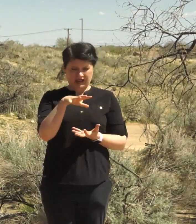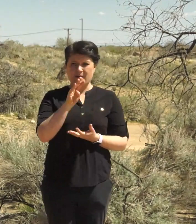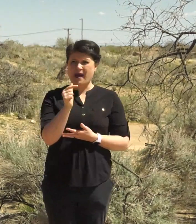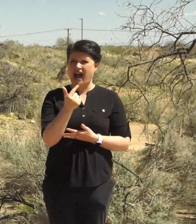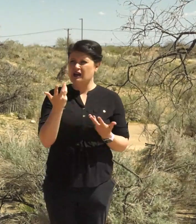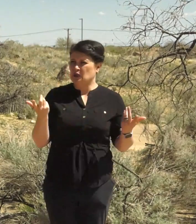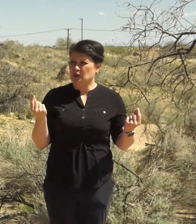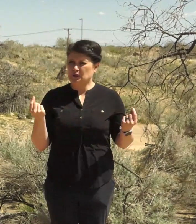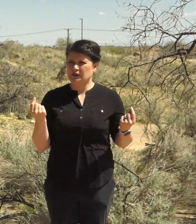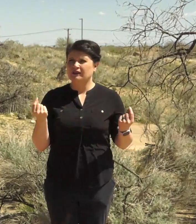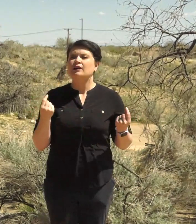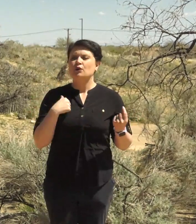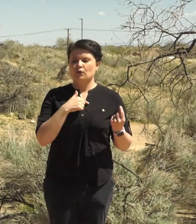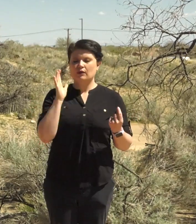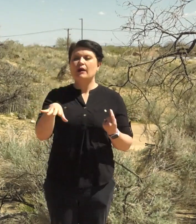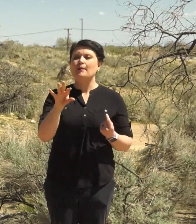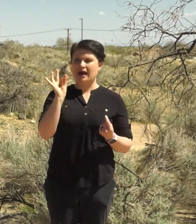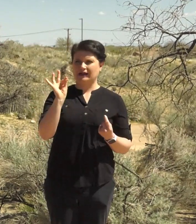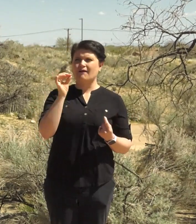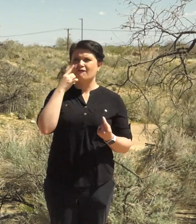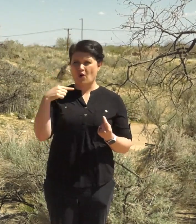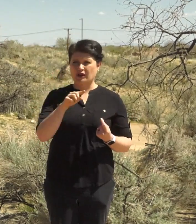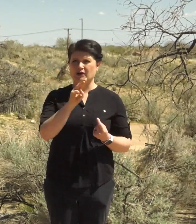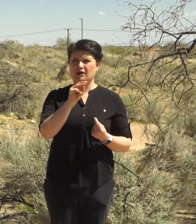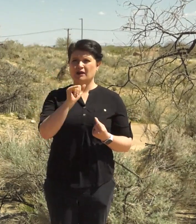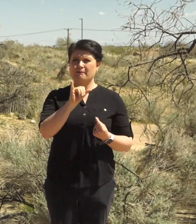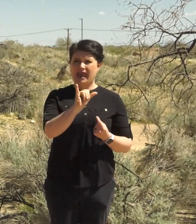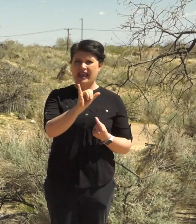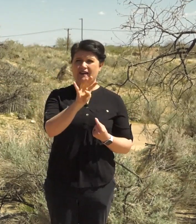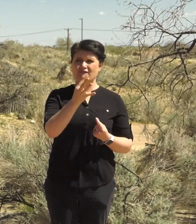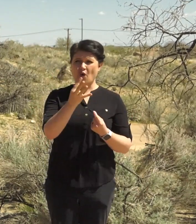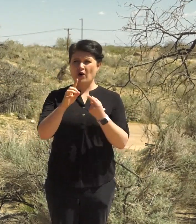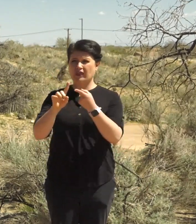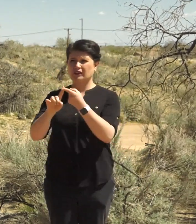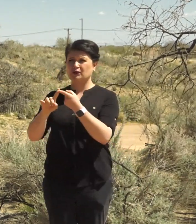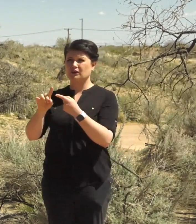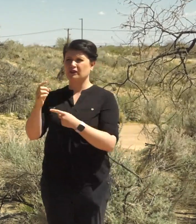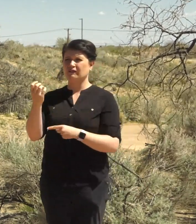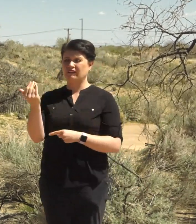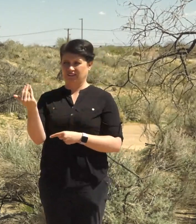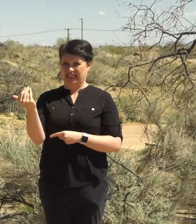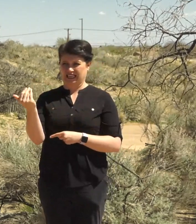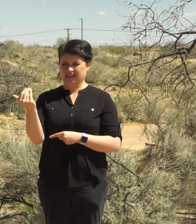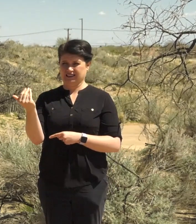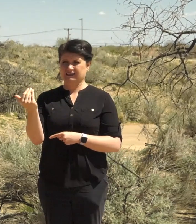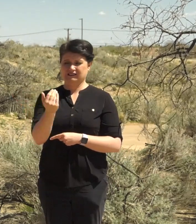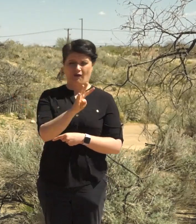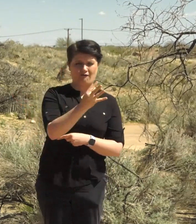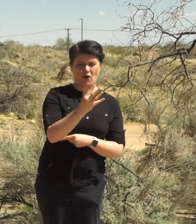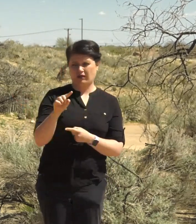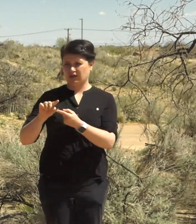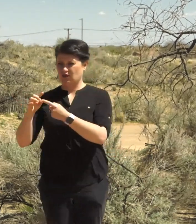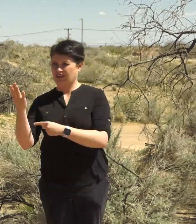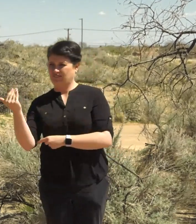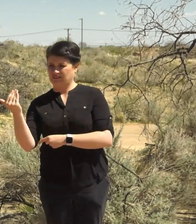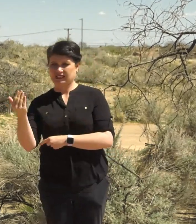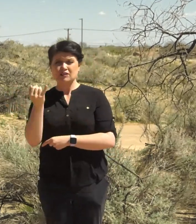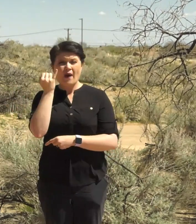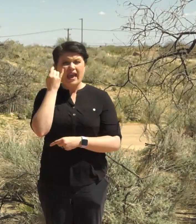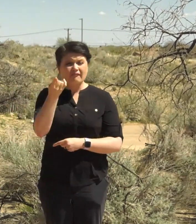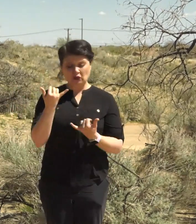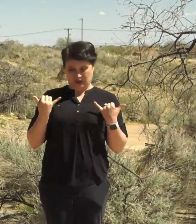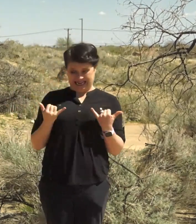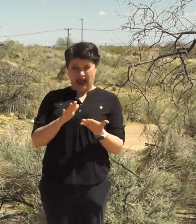May 4th through the 15th. So we are asking you, if you're cleaning up your yard or you're cleaning up areas of your house, if you can hold on to that green